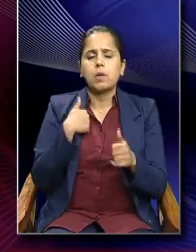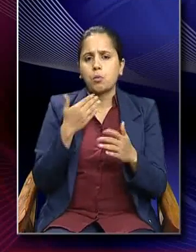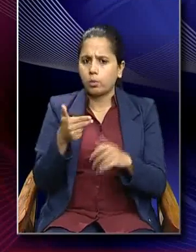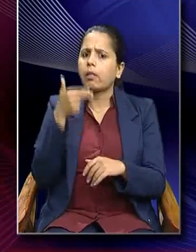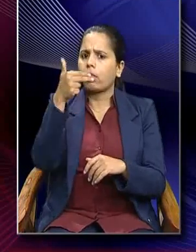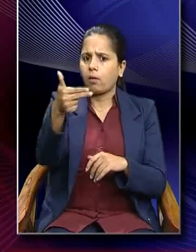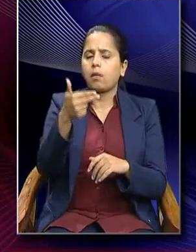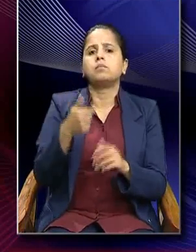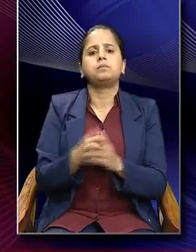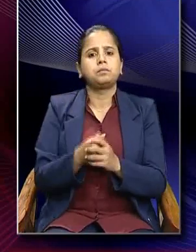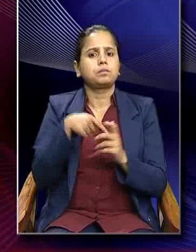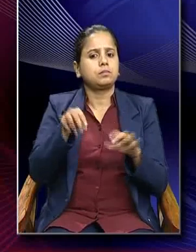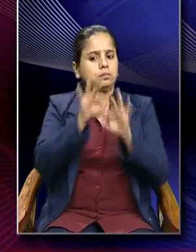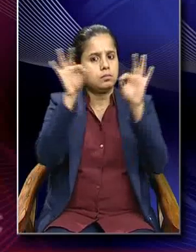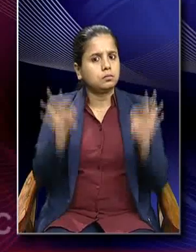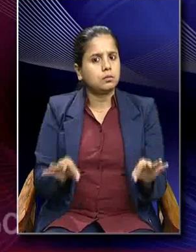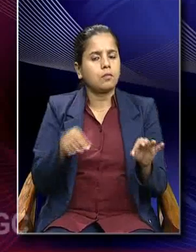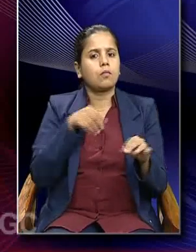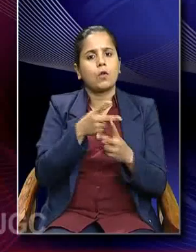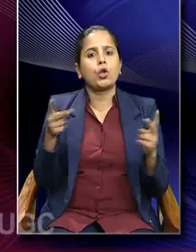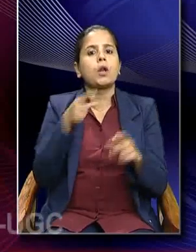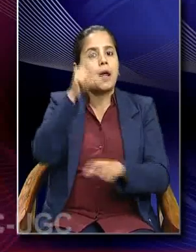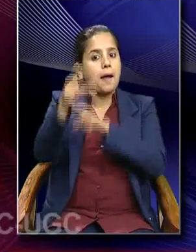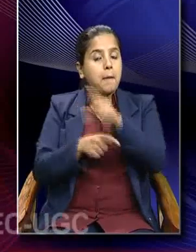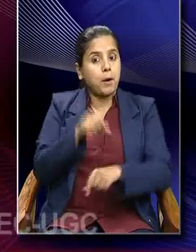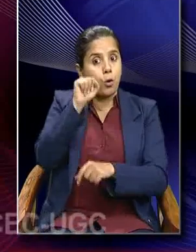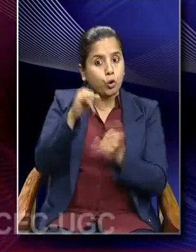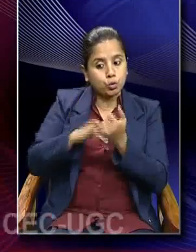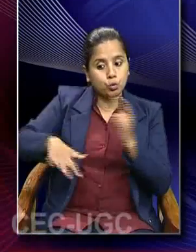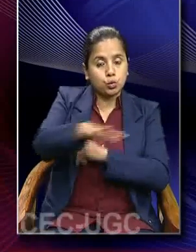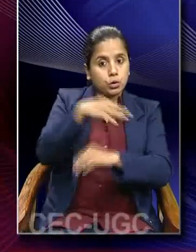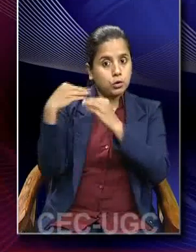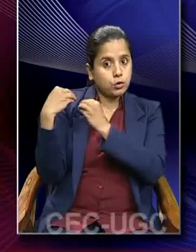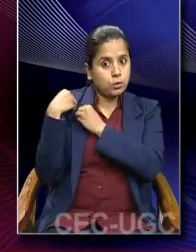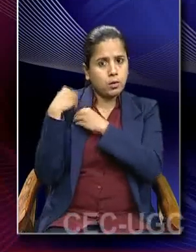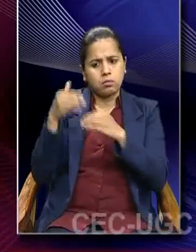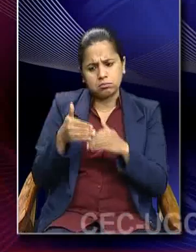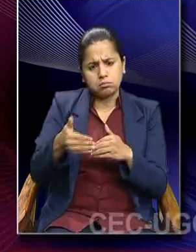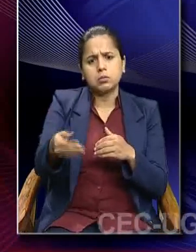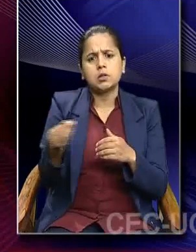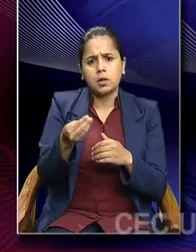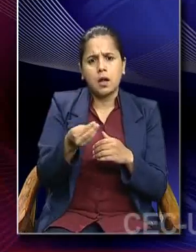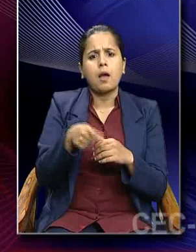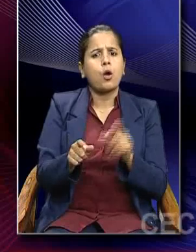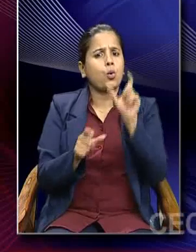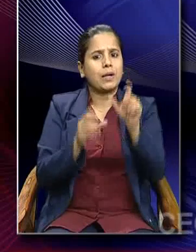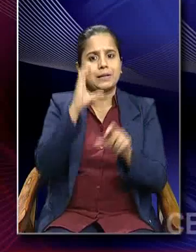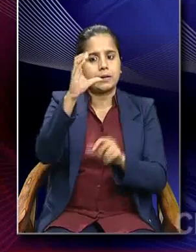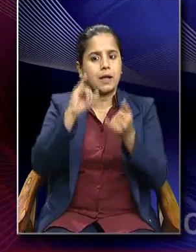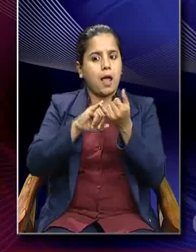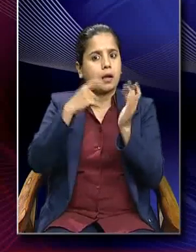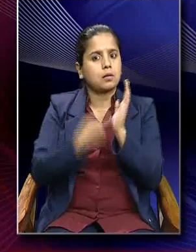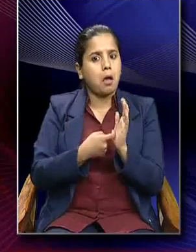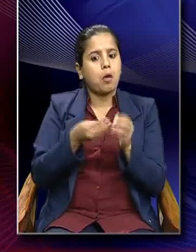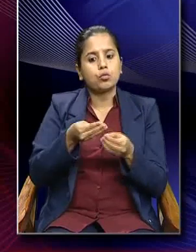in the framework of corporate social responsibility, which is an upcoming recent terminology being